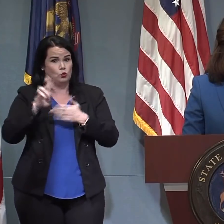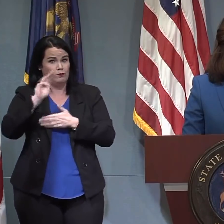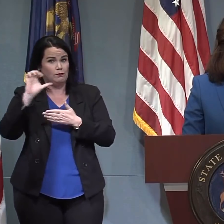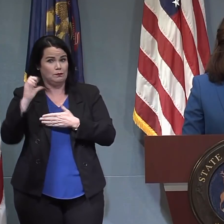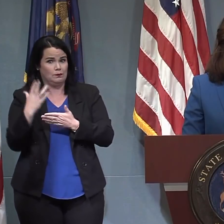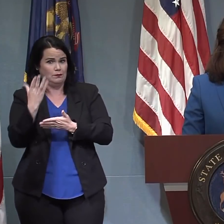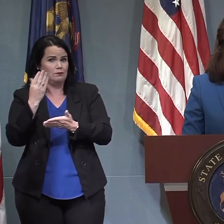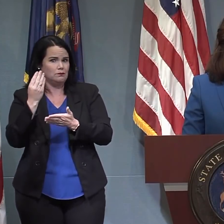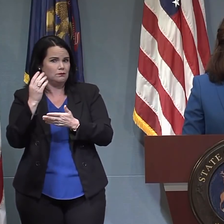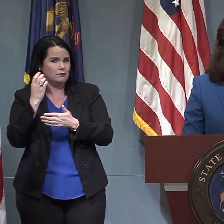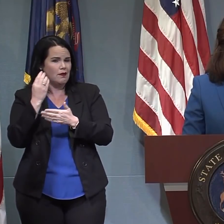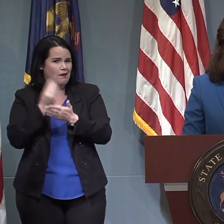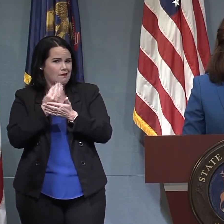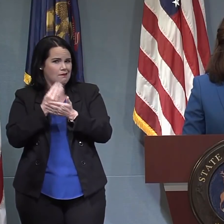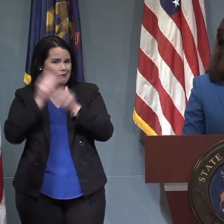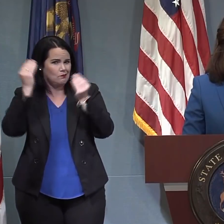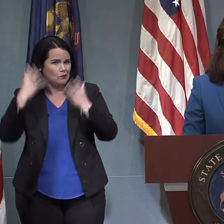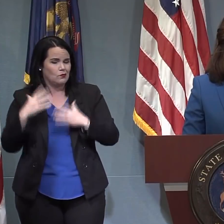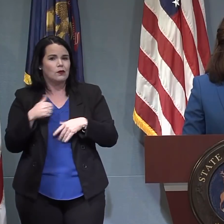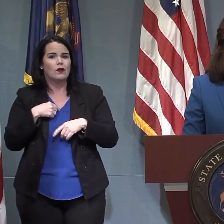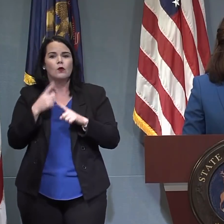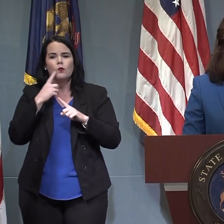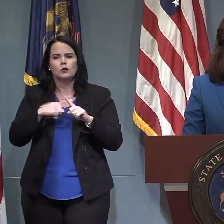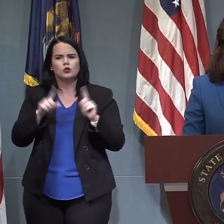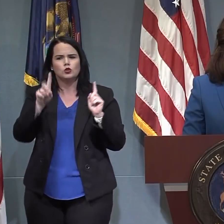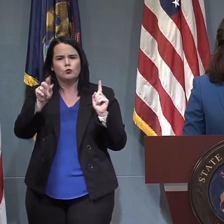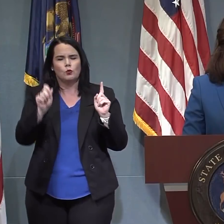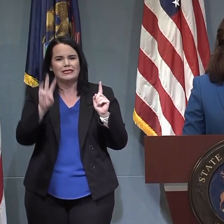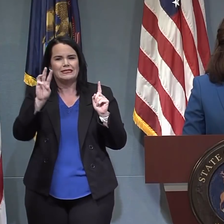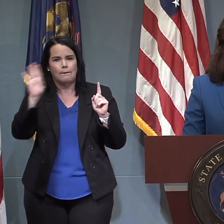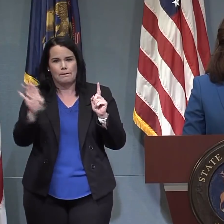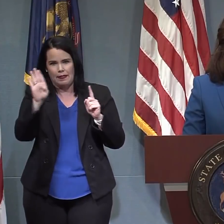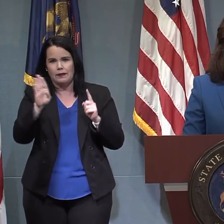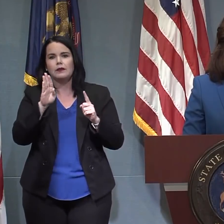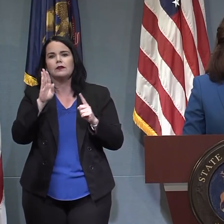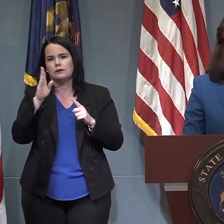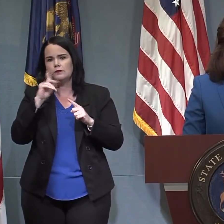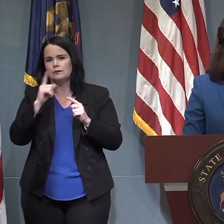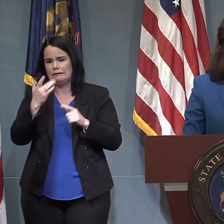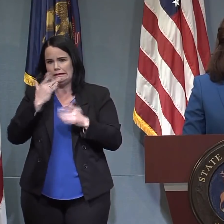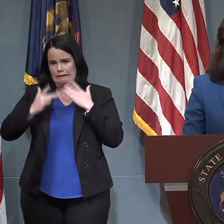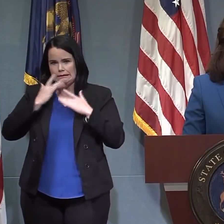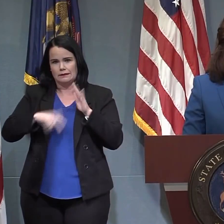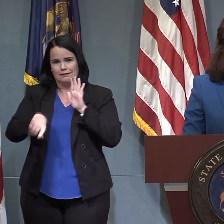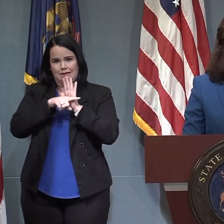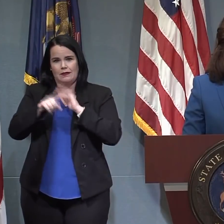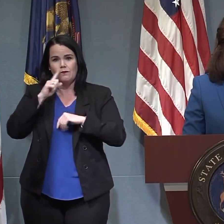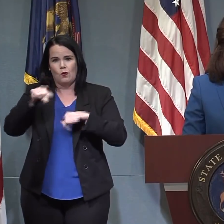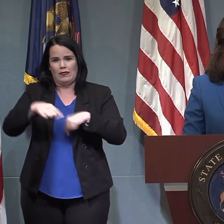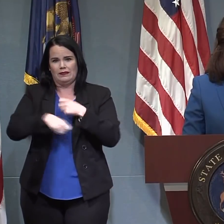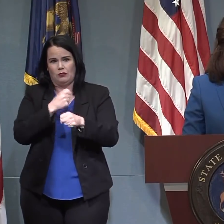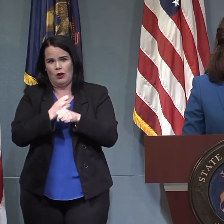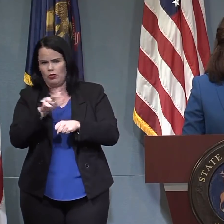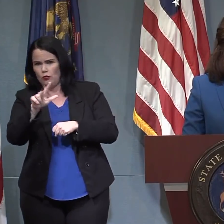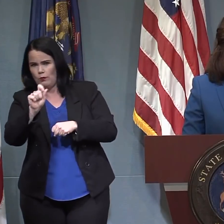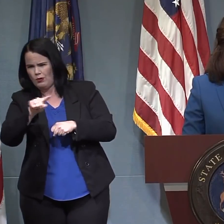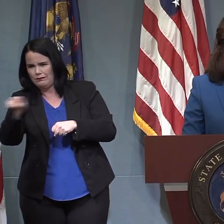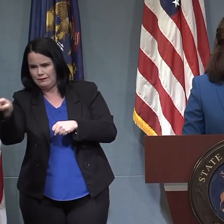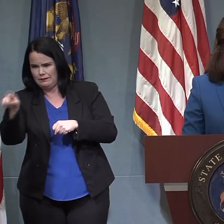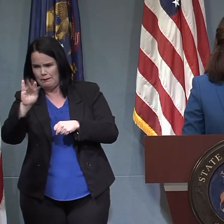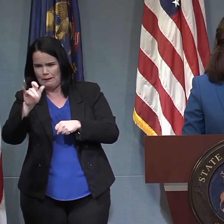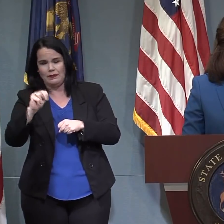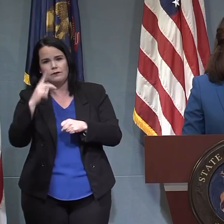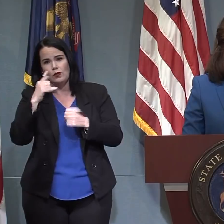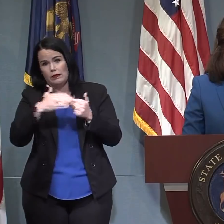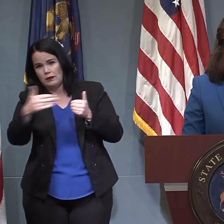$2.6 billion deficit for the current year and more than $3 billion over the next 2 years. Where will that money come from if the federal government